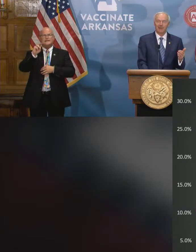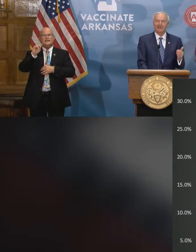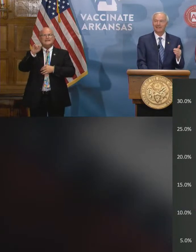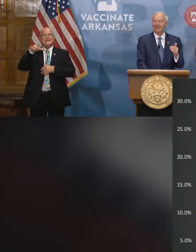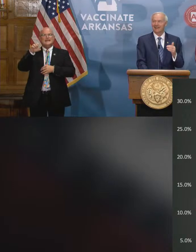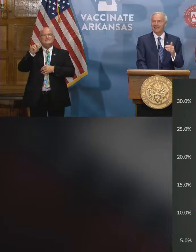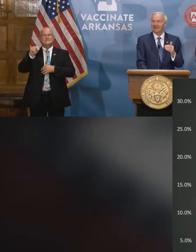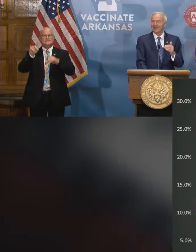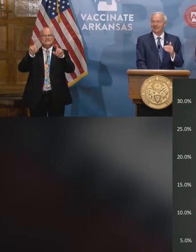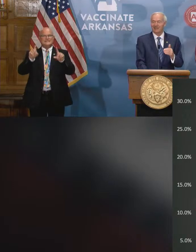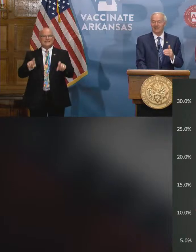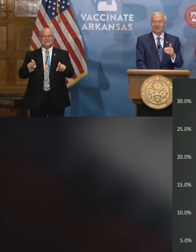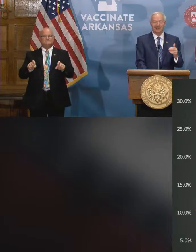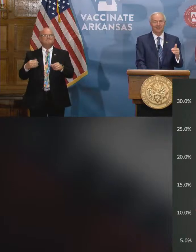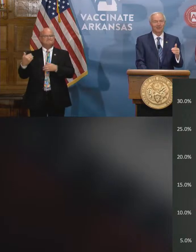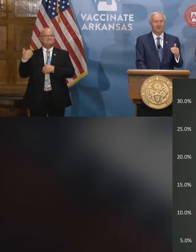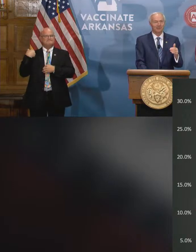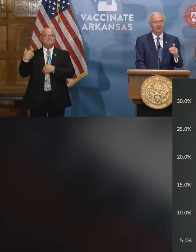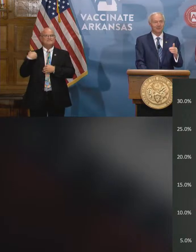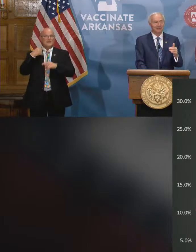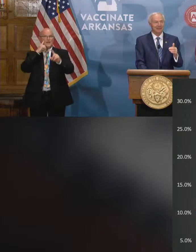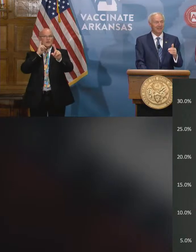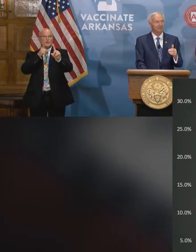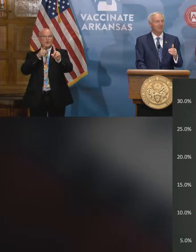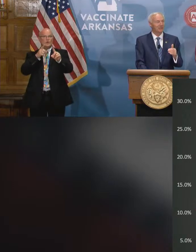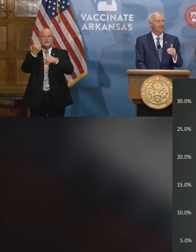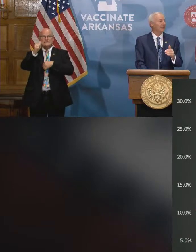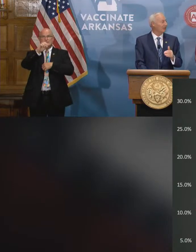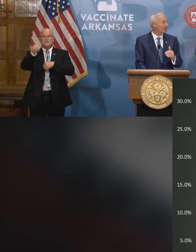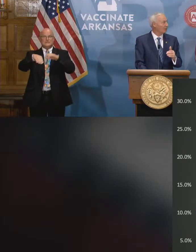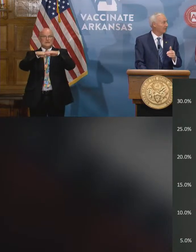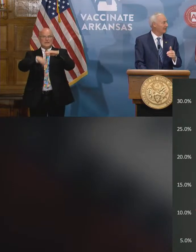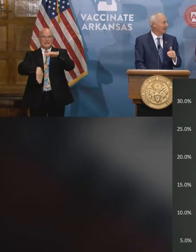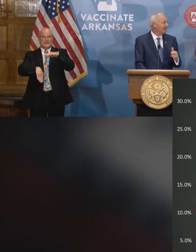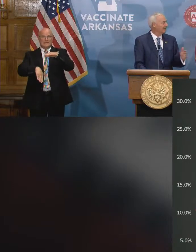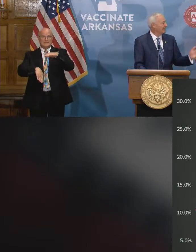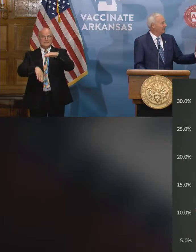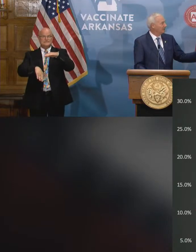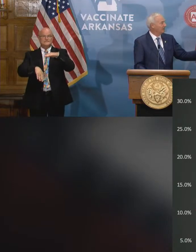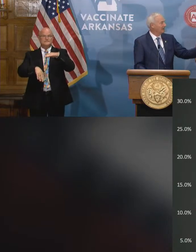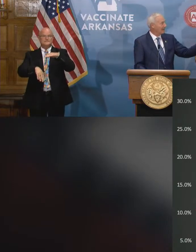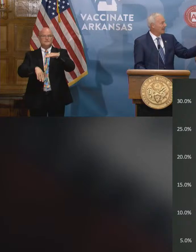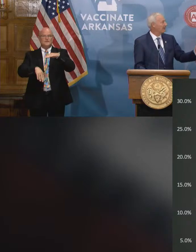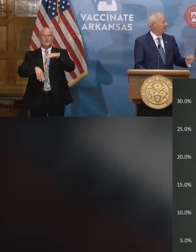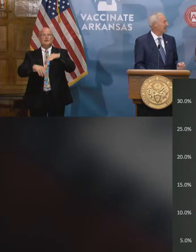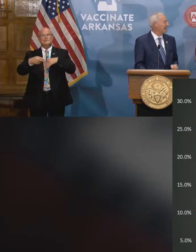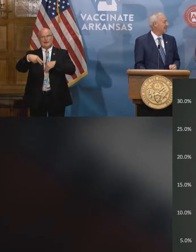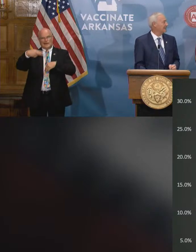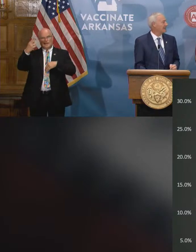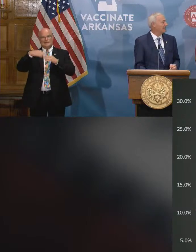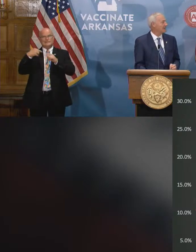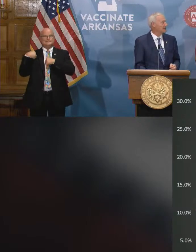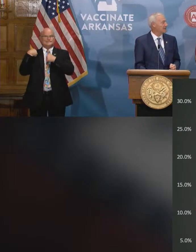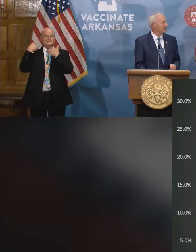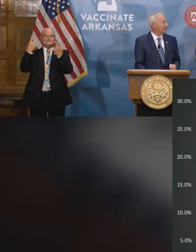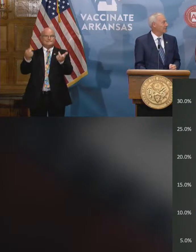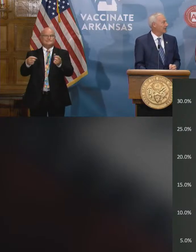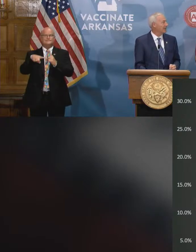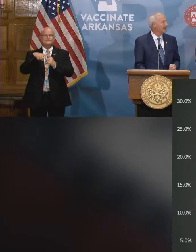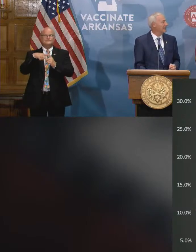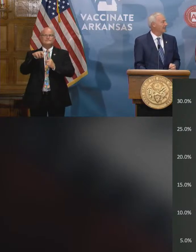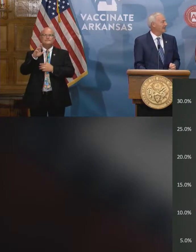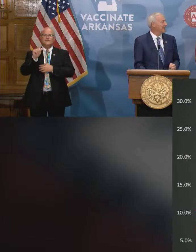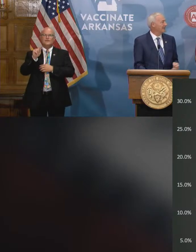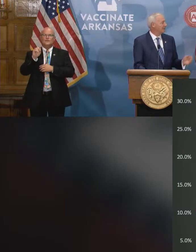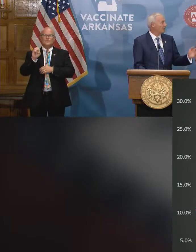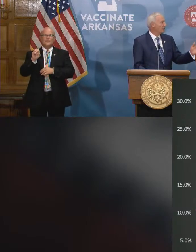always reminded, I set as a goal to be 10% or lower than that. We've been higher than that in our positivity